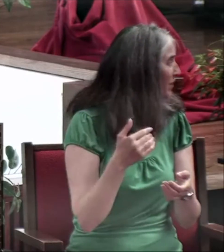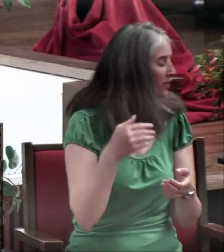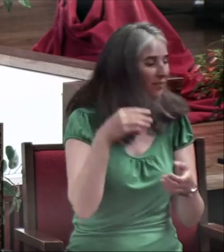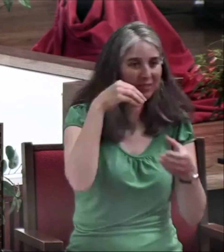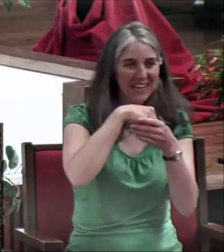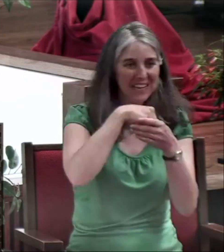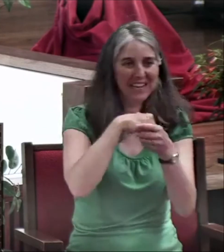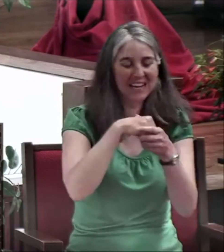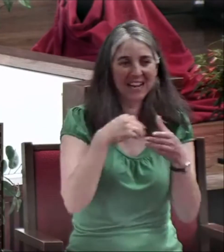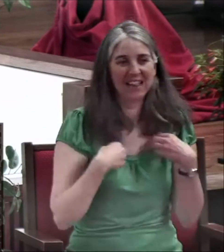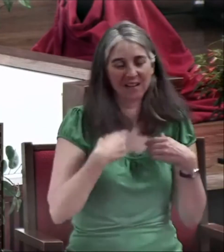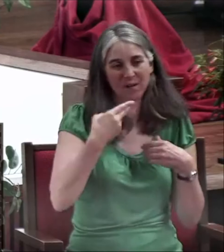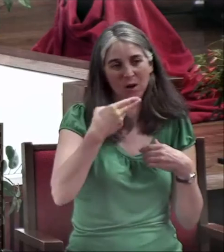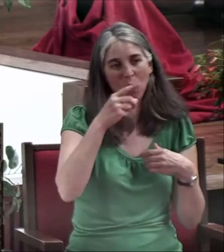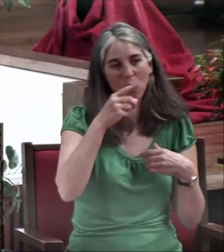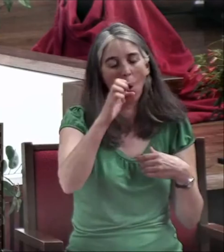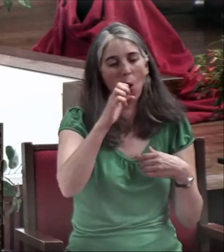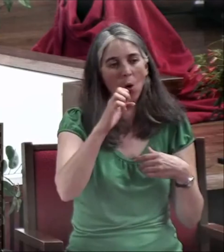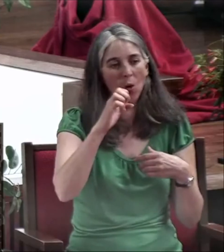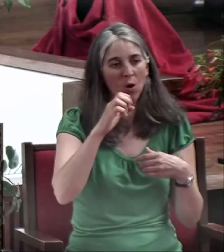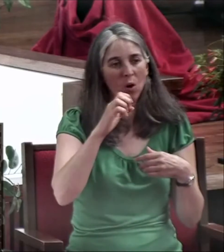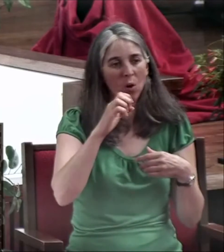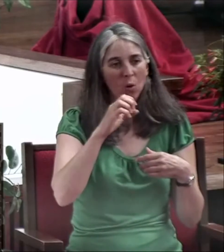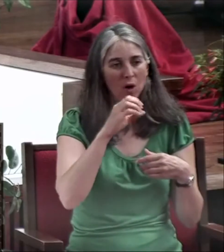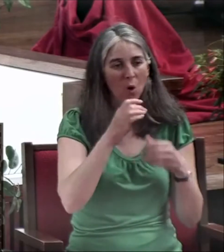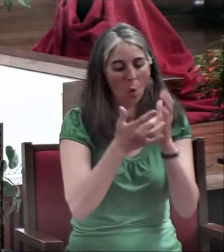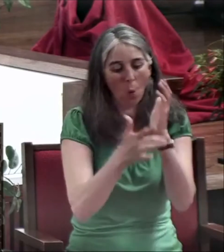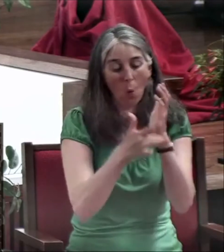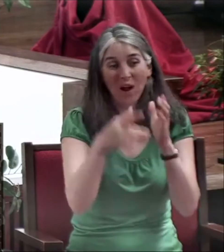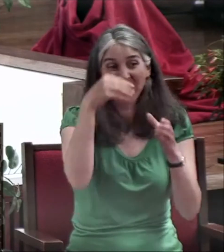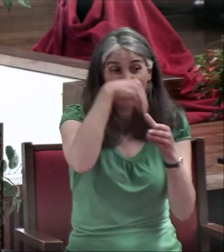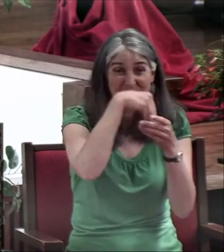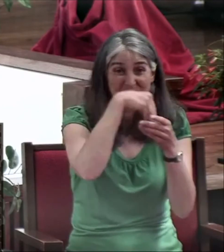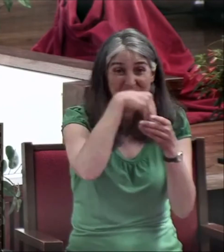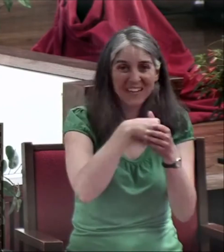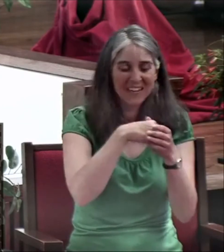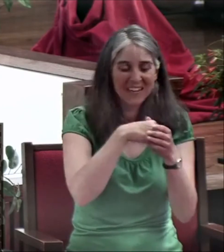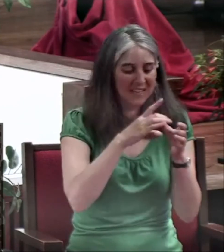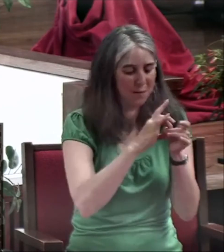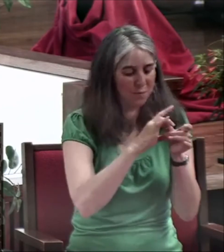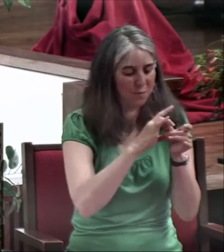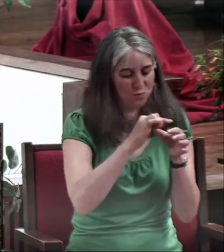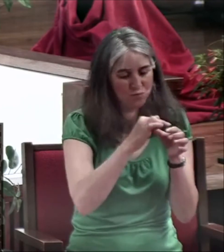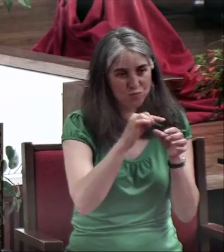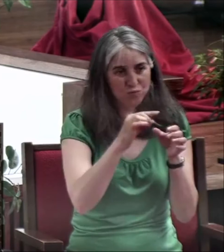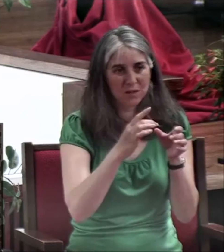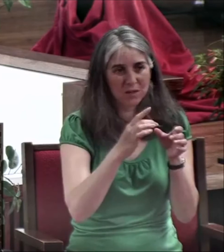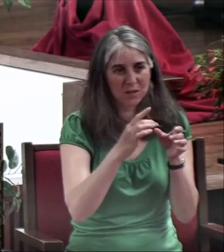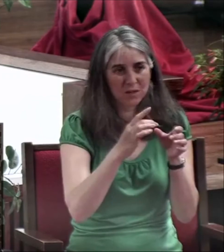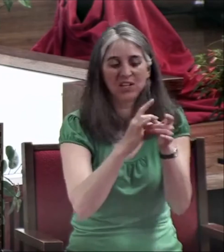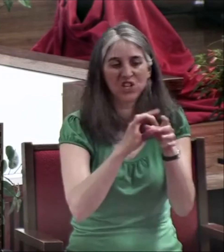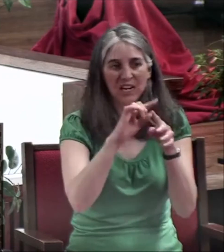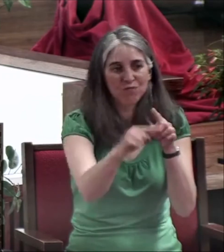In here is a little hole where the bar oil comes in, and it keeps the grooves here oiled so the chain